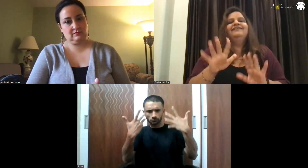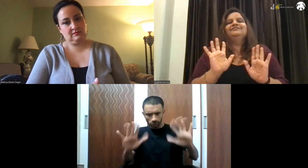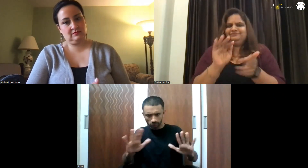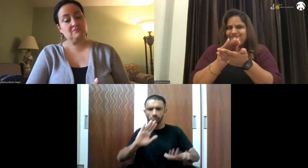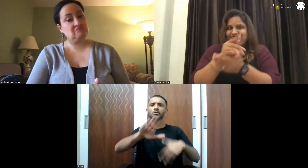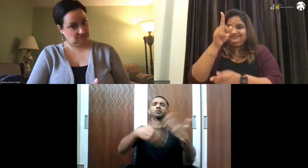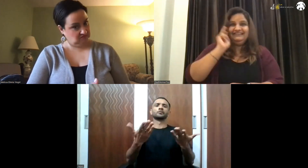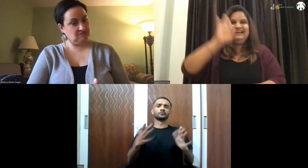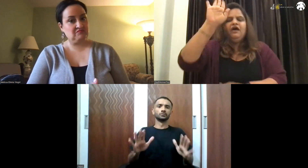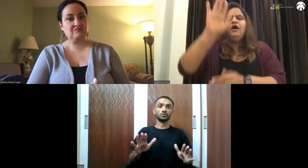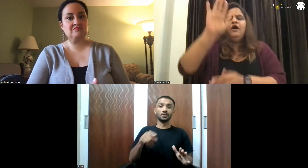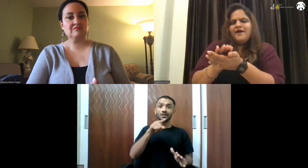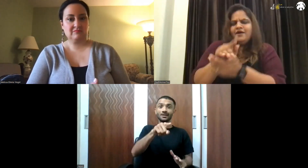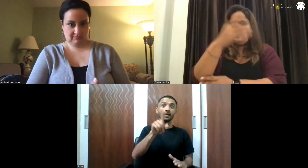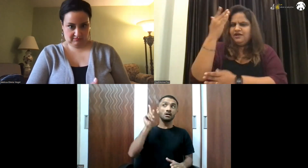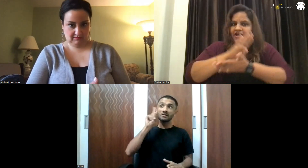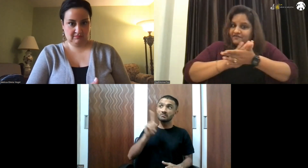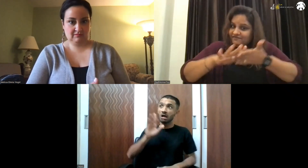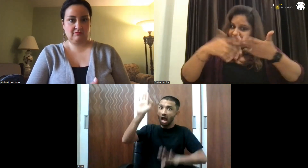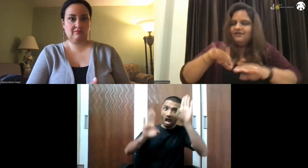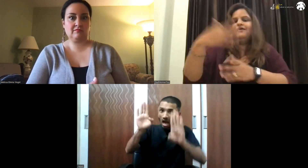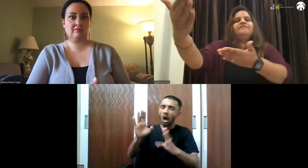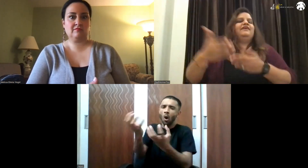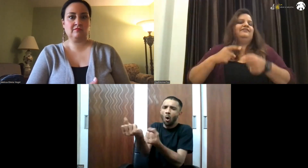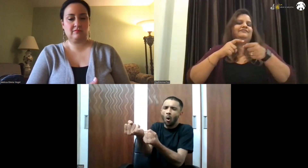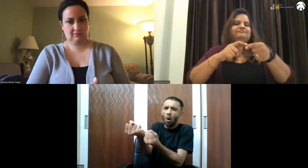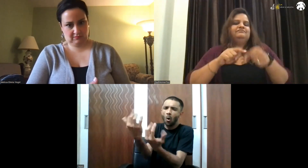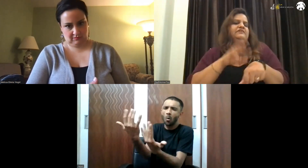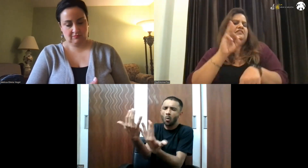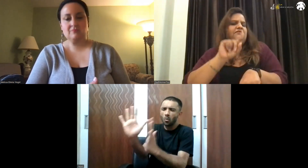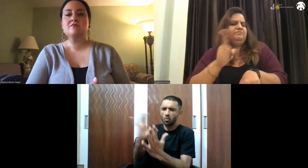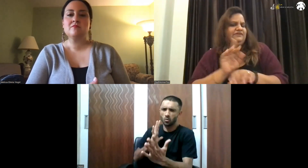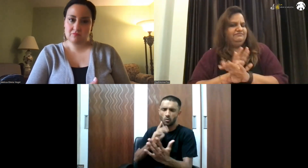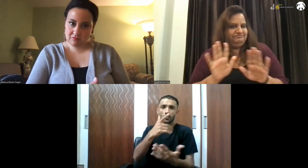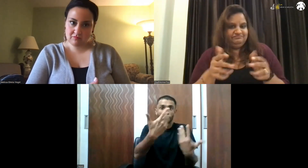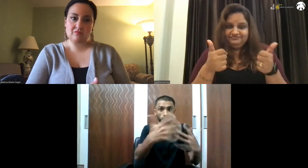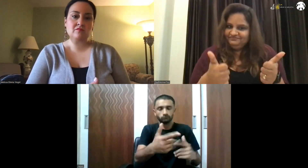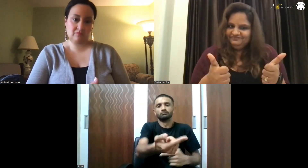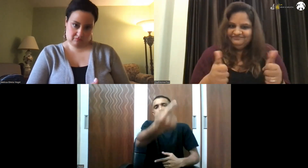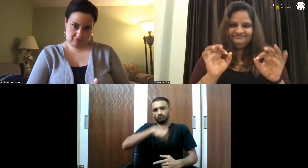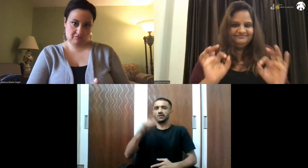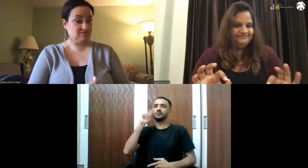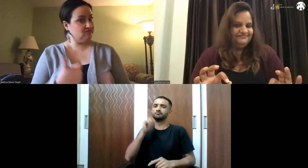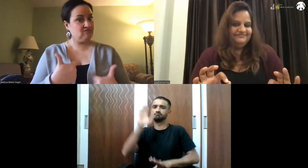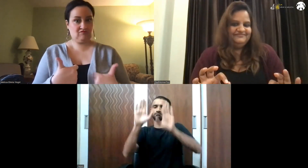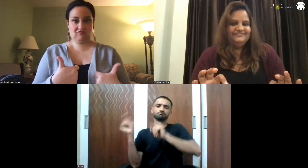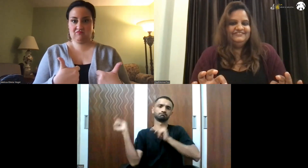we will have your presentation, and then we'll keep some time for questions. So requesting all the deaf